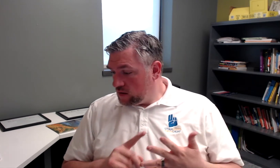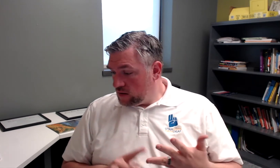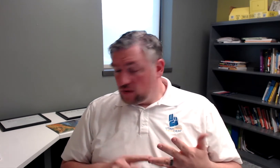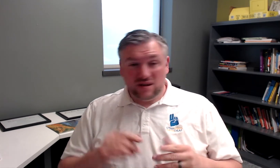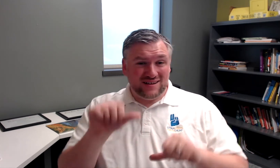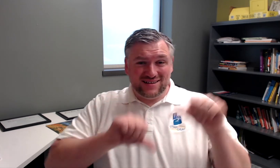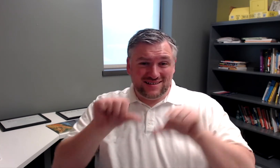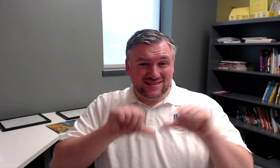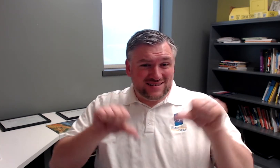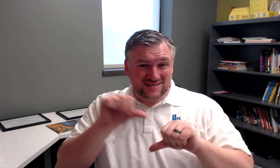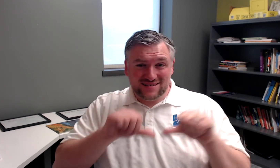story problem related to that.